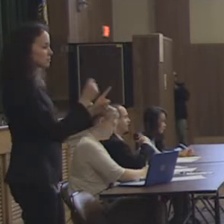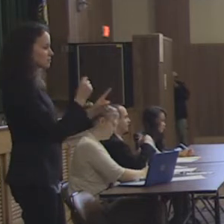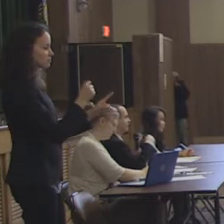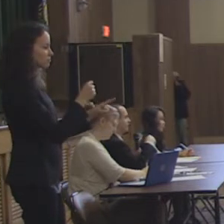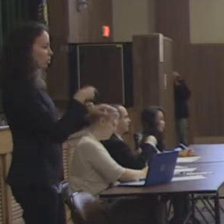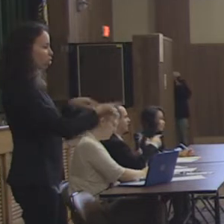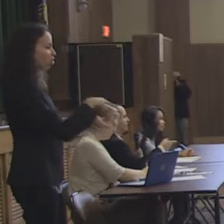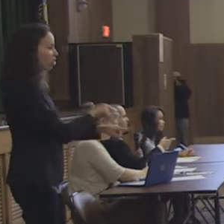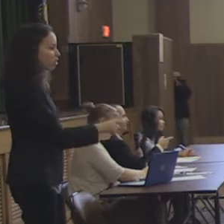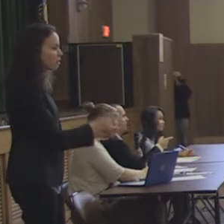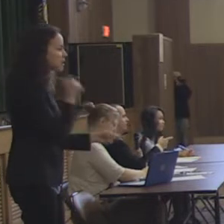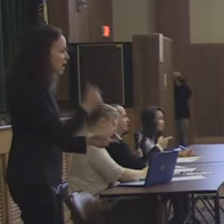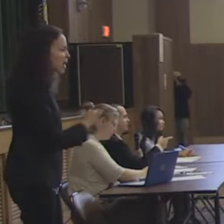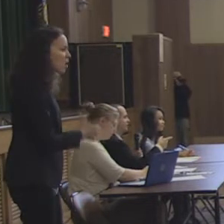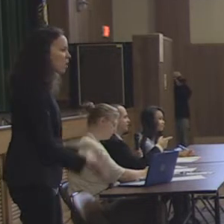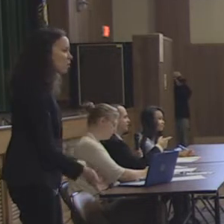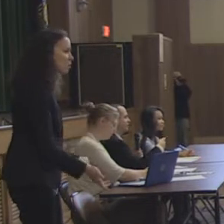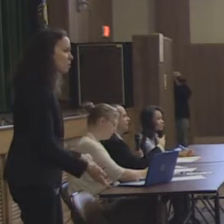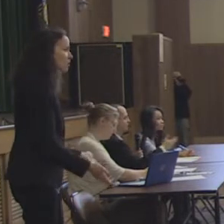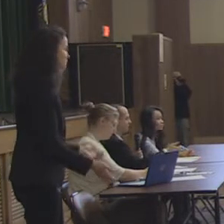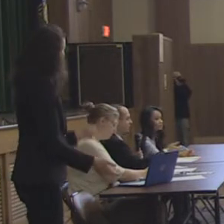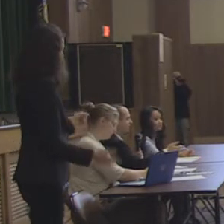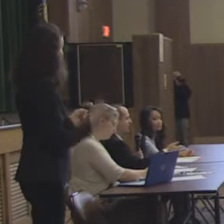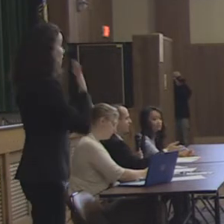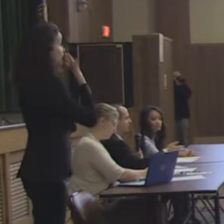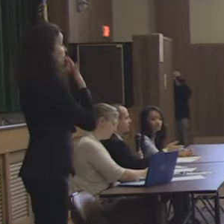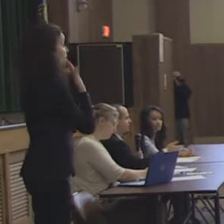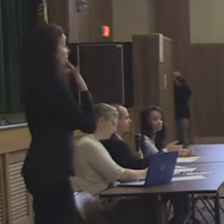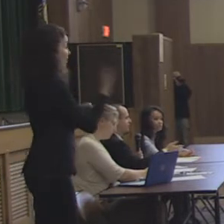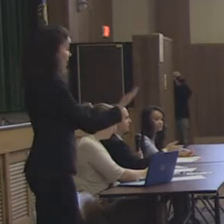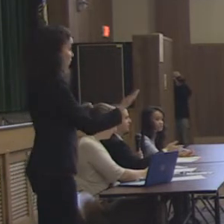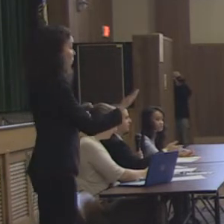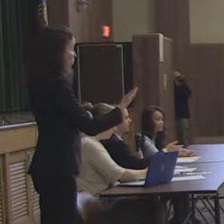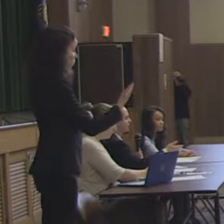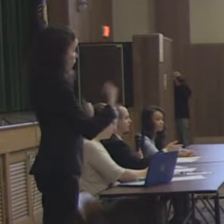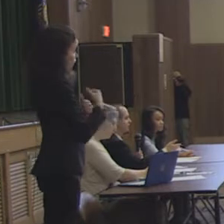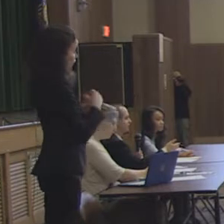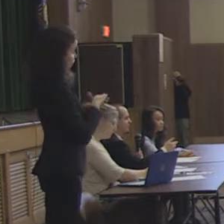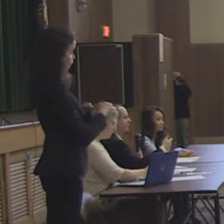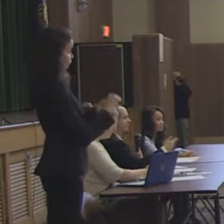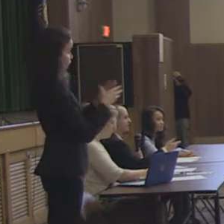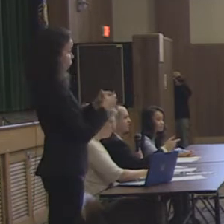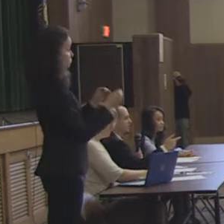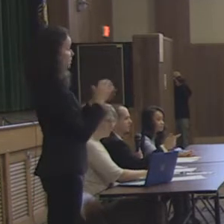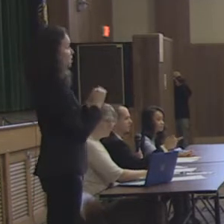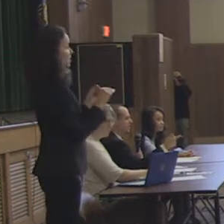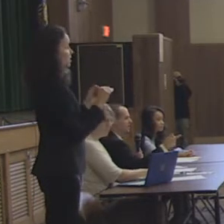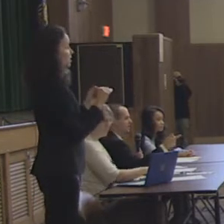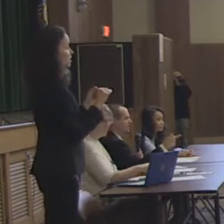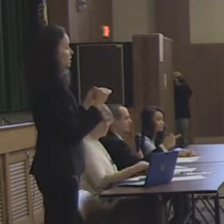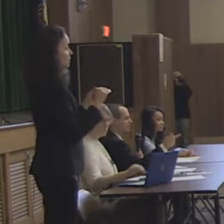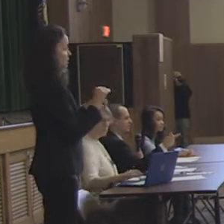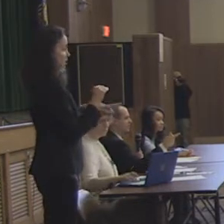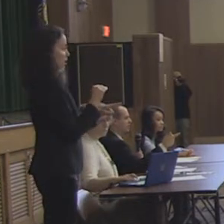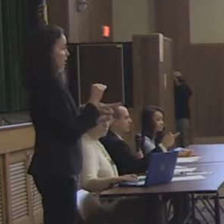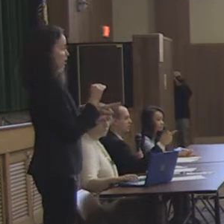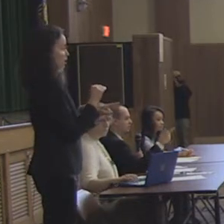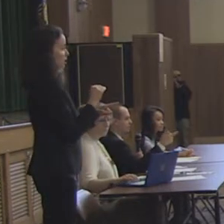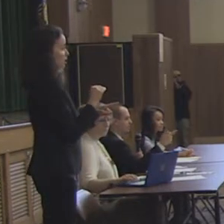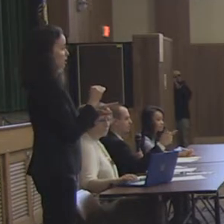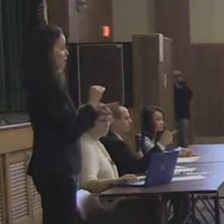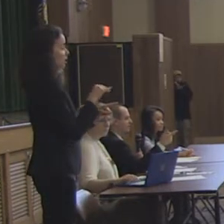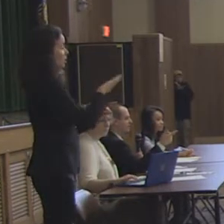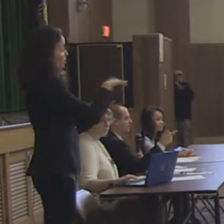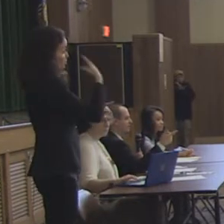Thank you. And also, first of all, thank you very much for sharing the story. If it's possible, if you can follow up